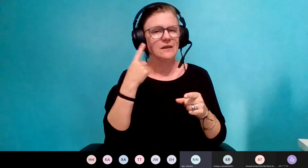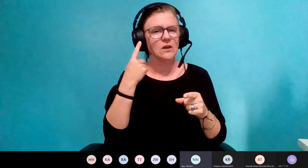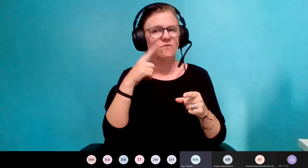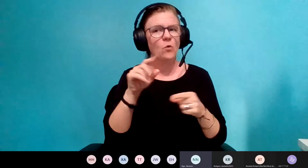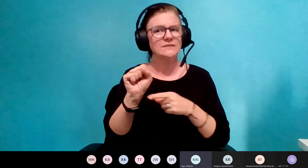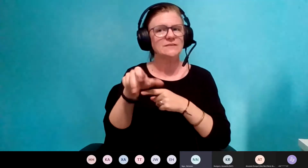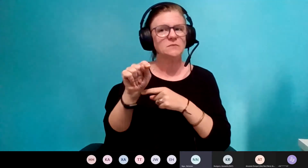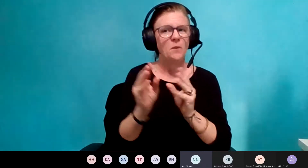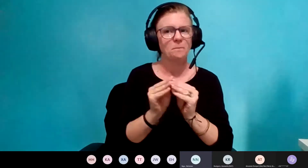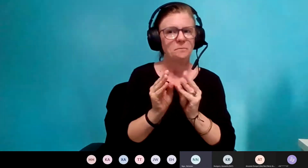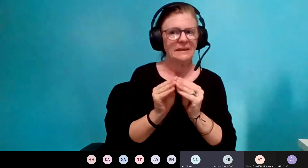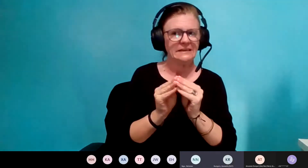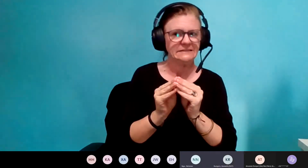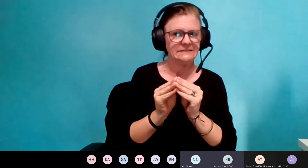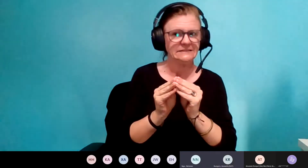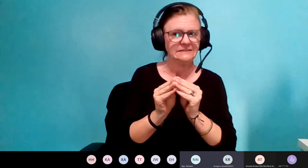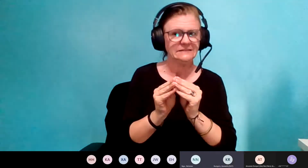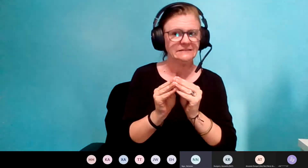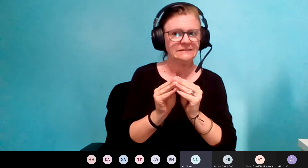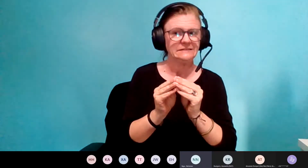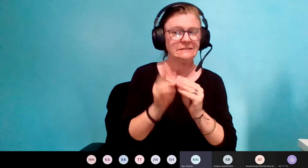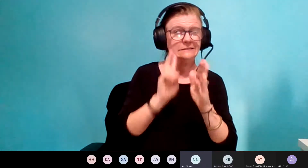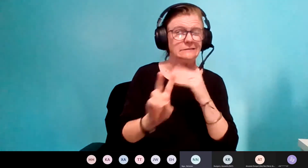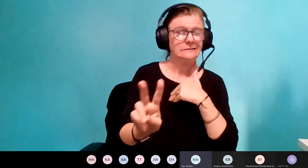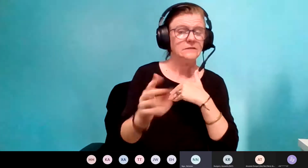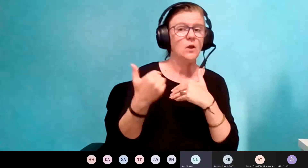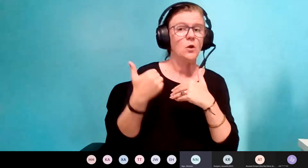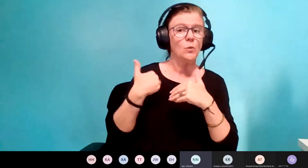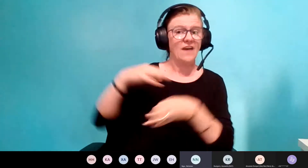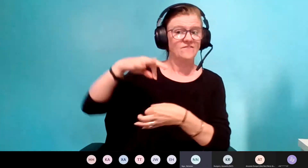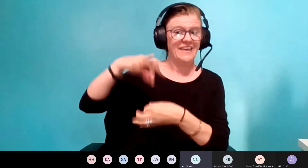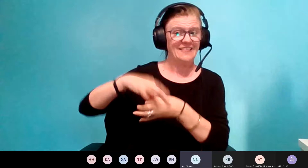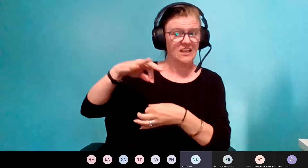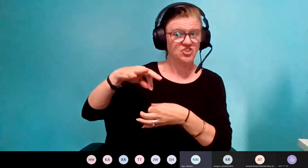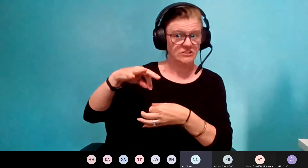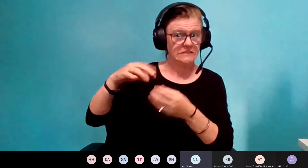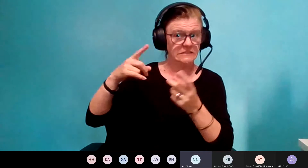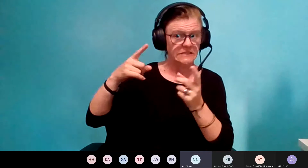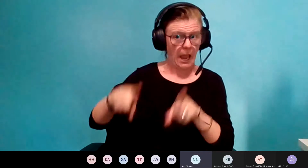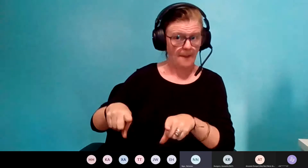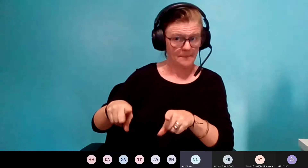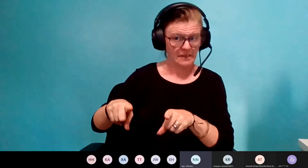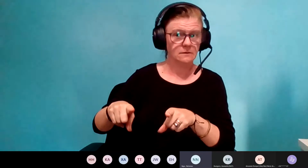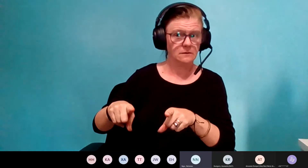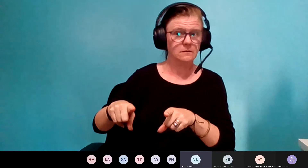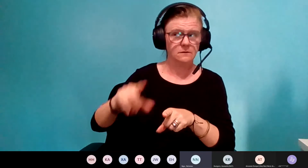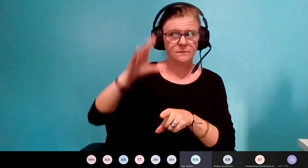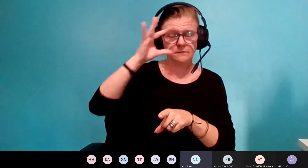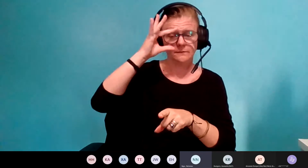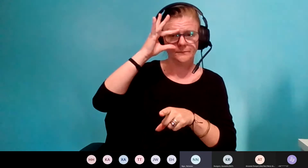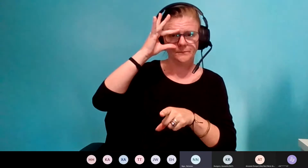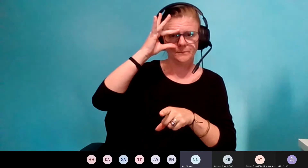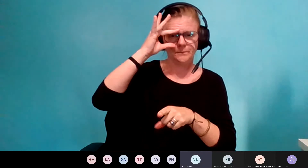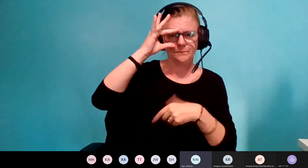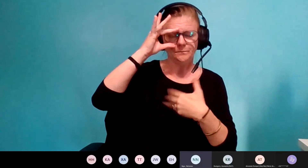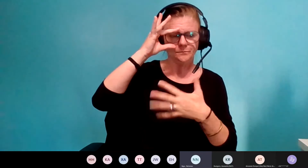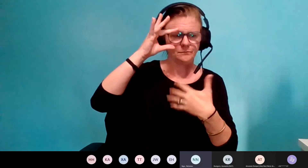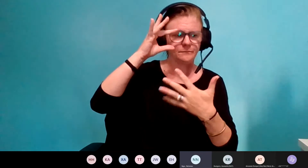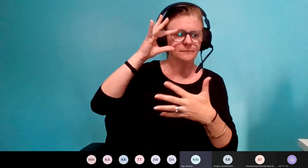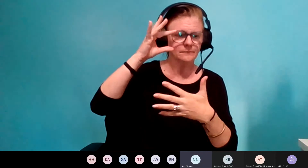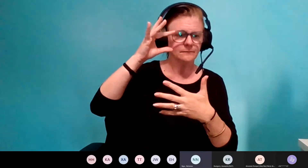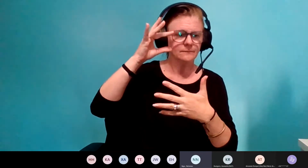September meeting, if I'm able to forecast, we will have elections coming just to provide their